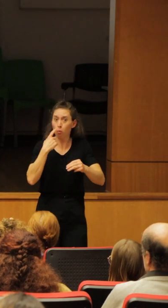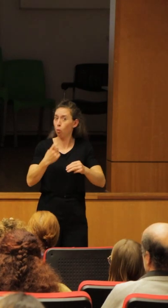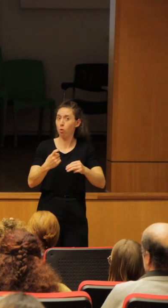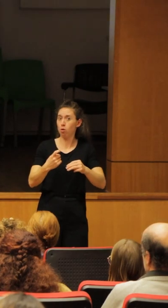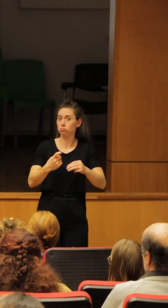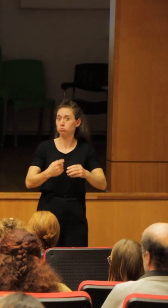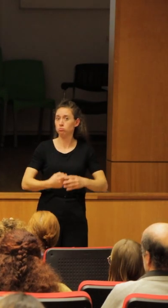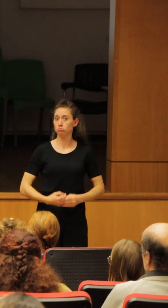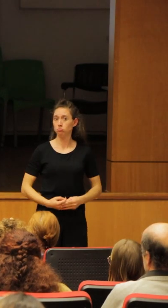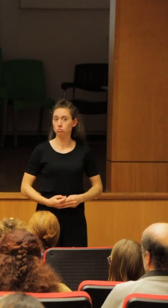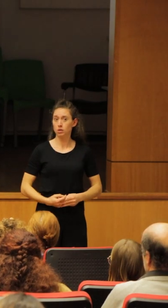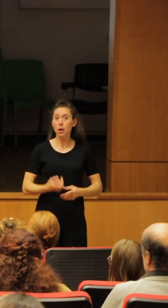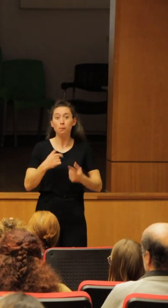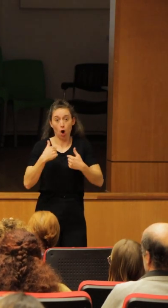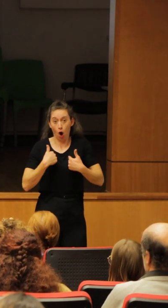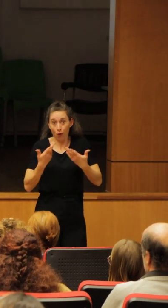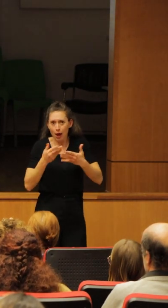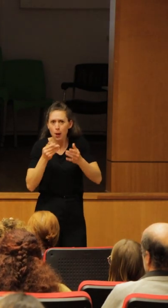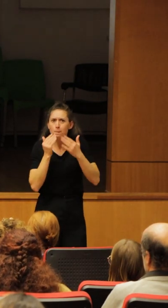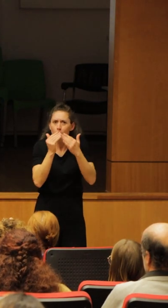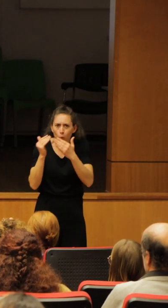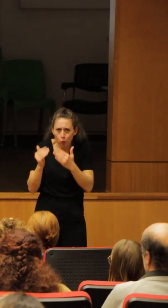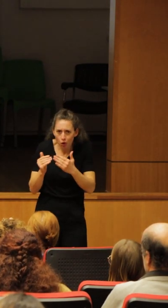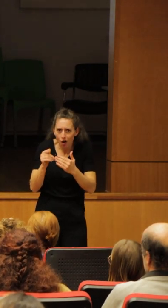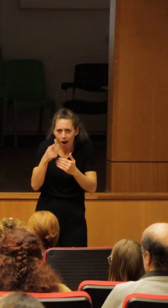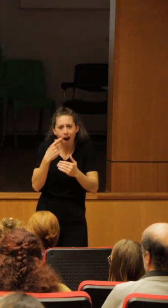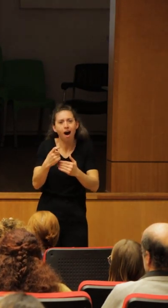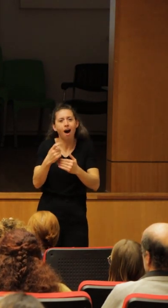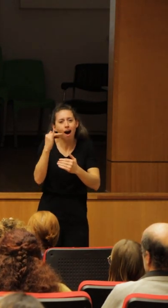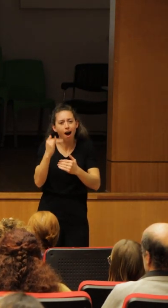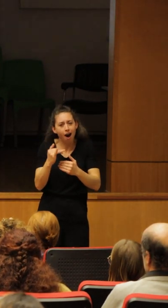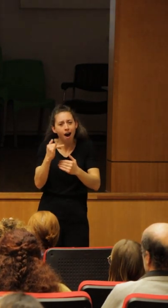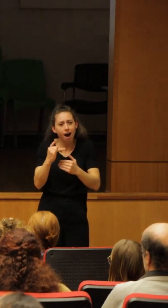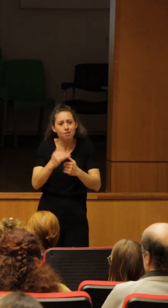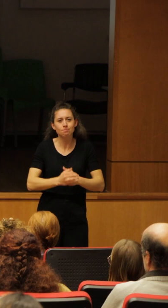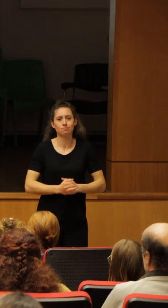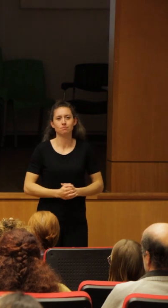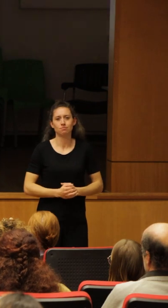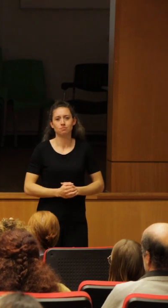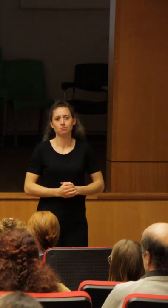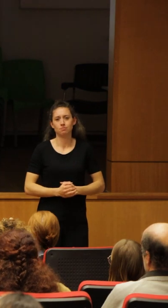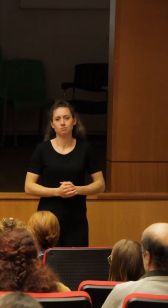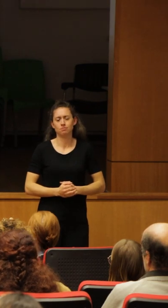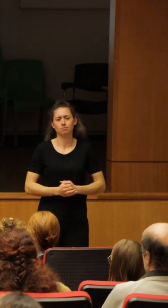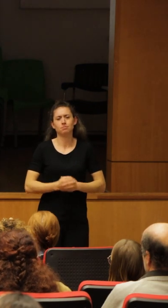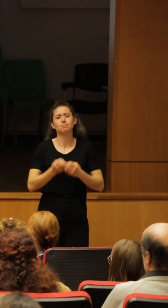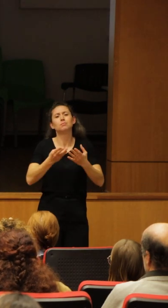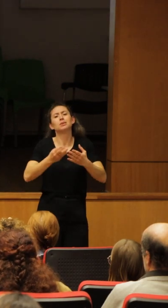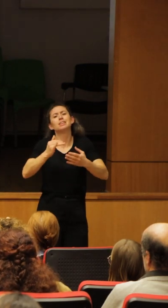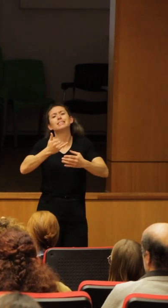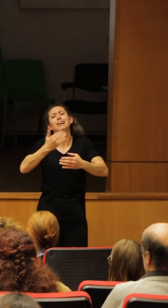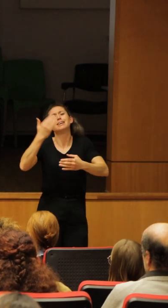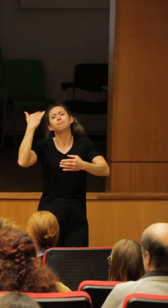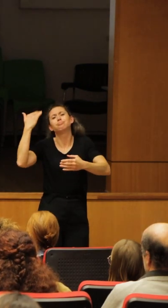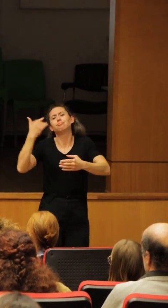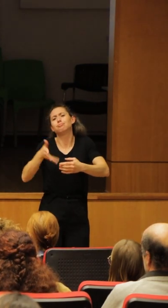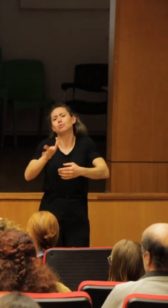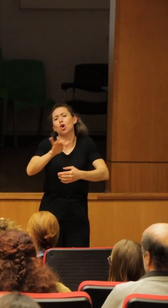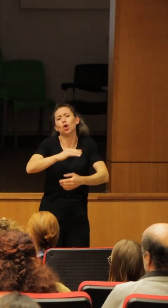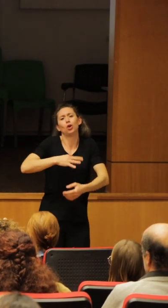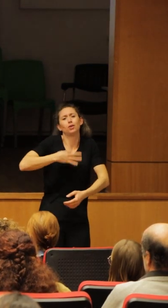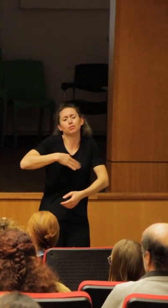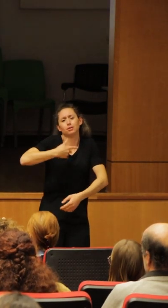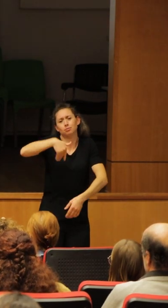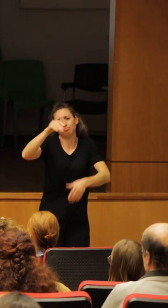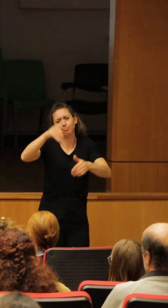stupid questions, of course. Hasta que yo les empiezo a hacer preguntas como estas. Because we've said it like a million of times. Porque ya lo usamos cotidianamente un